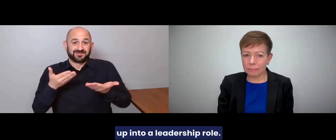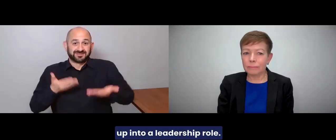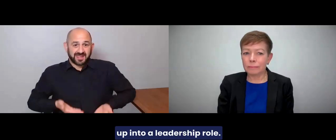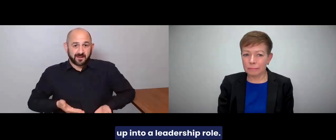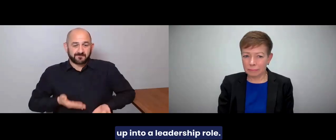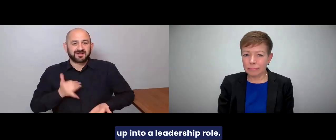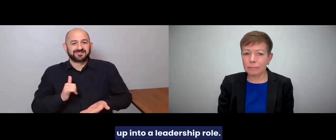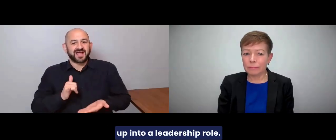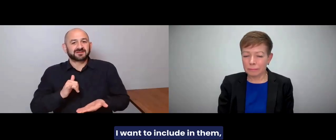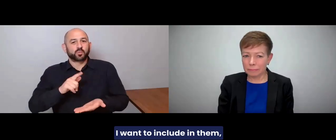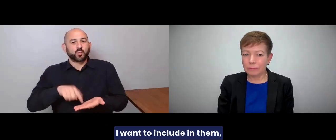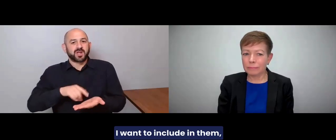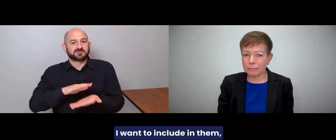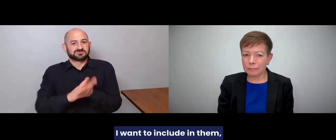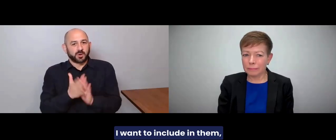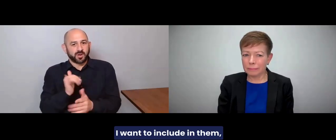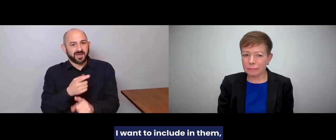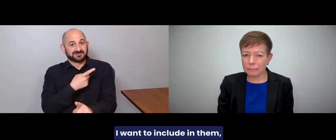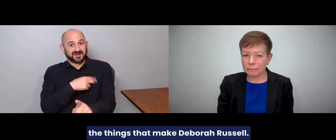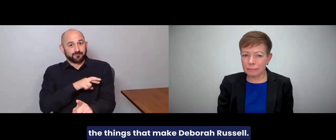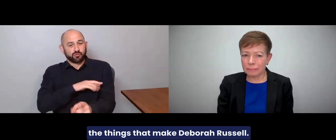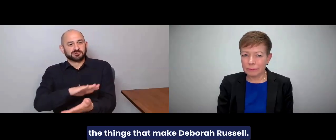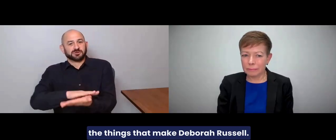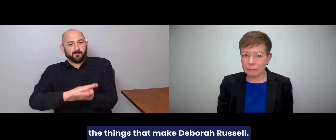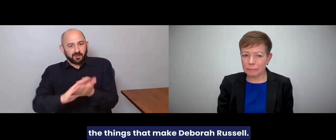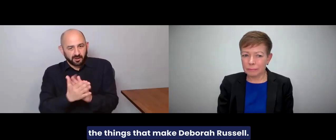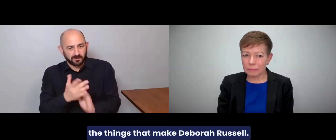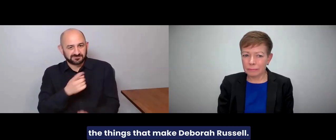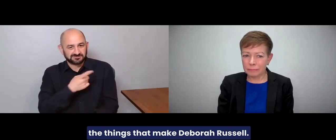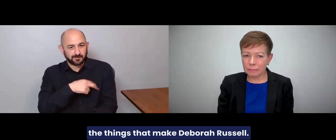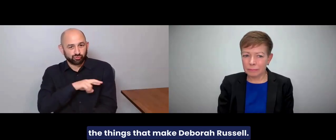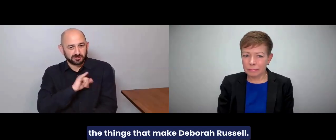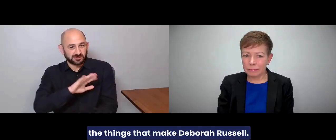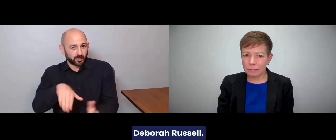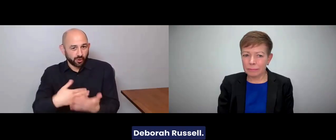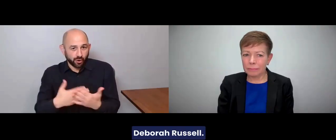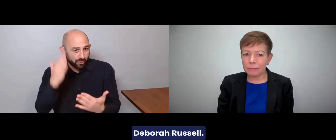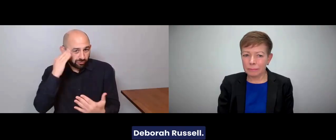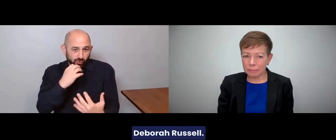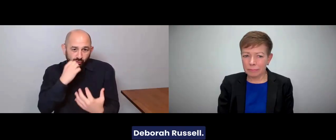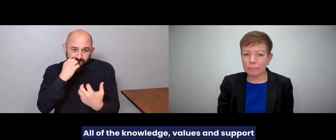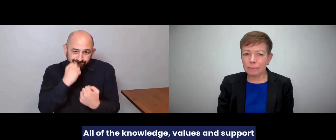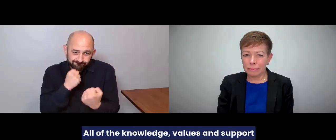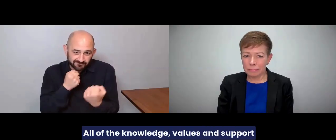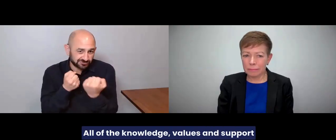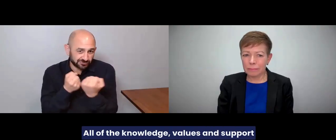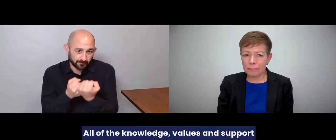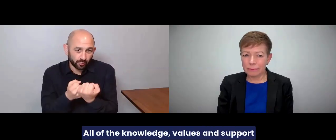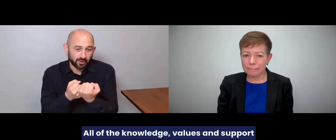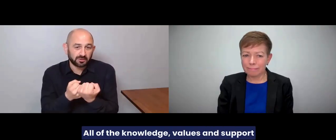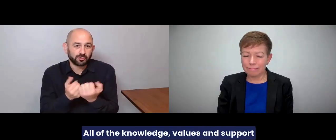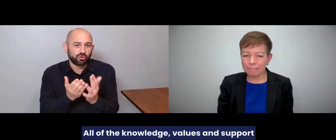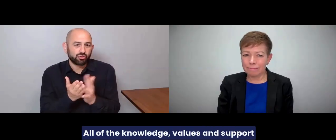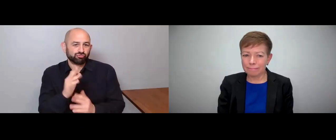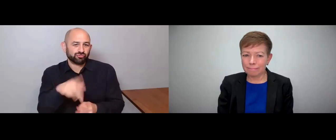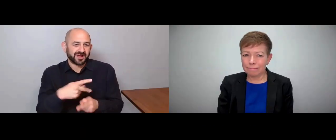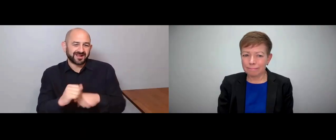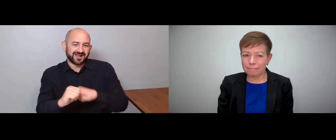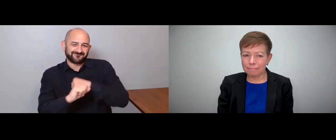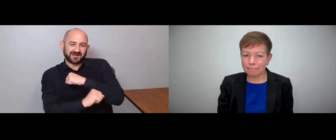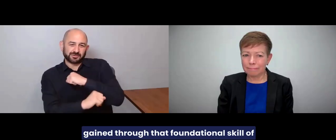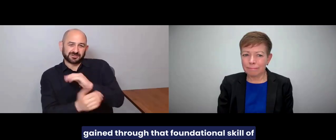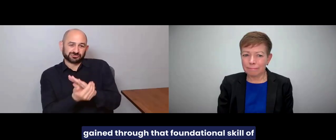into a leadership role. I want to include in them the things that make Debra Russell, all of the knowledge, values, and